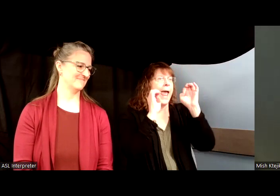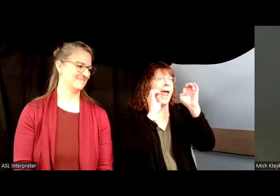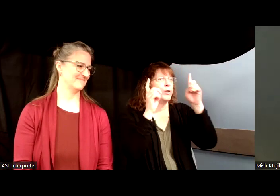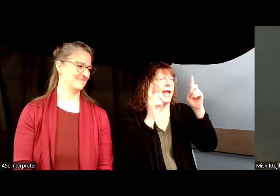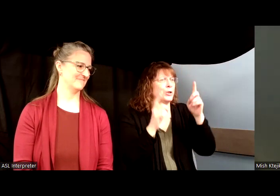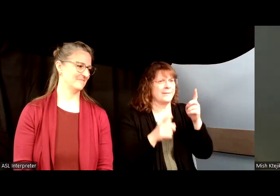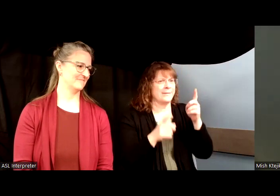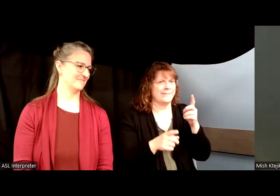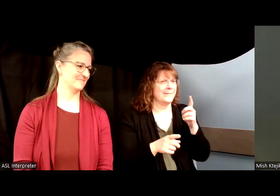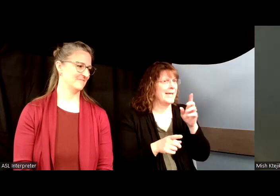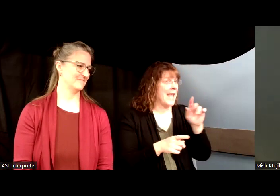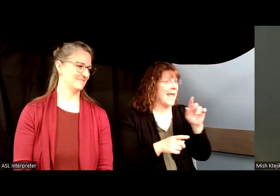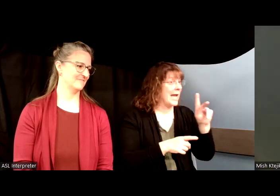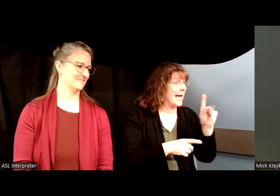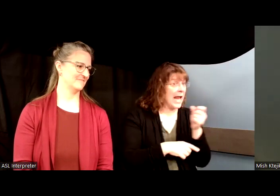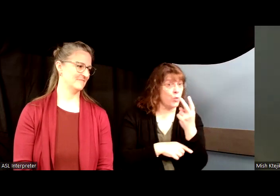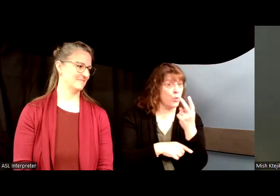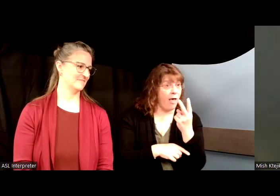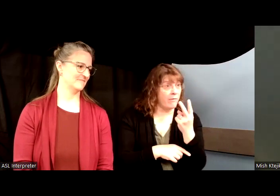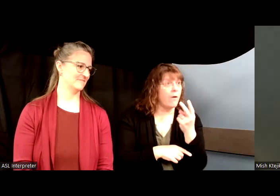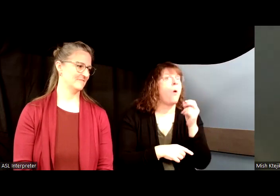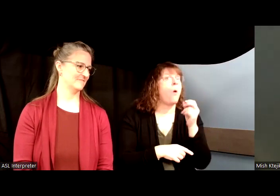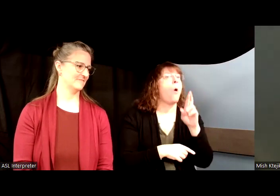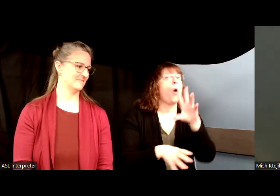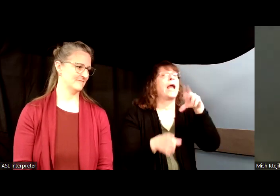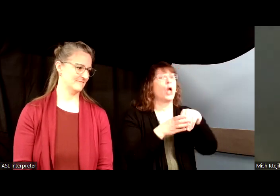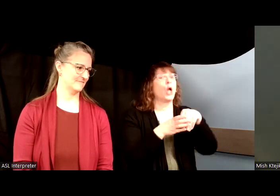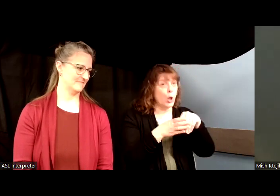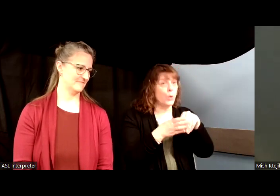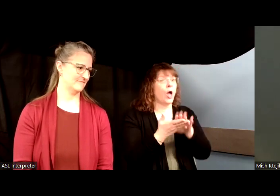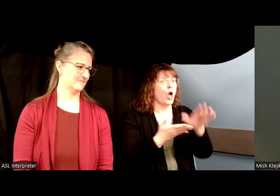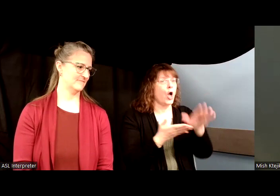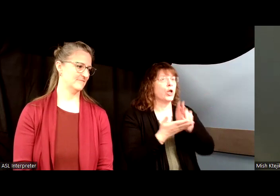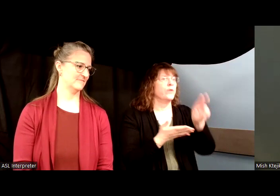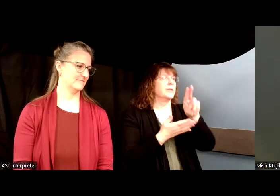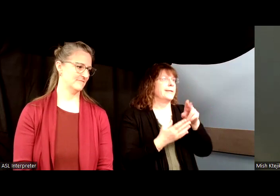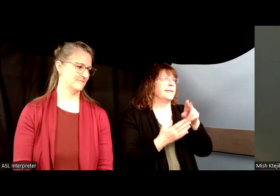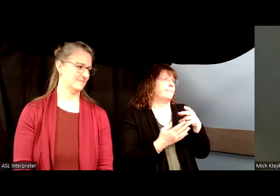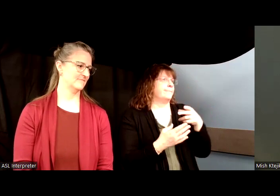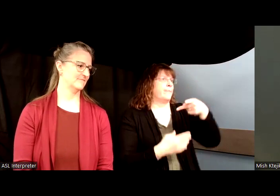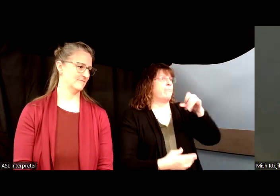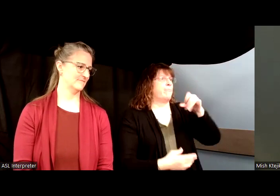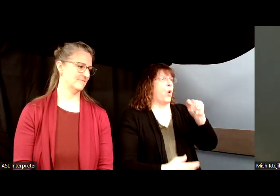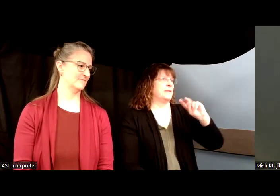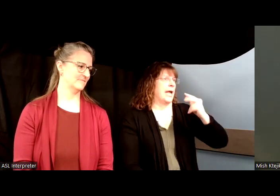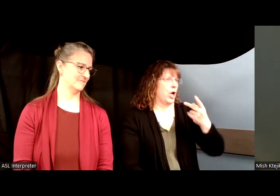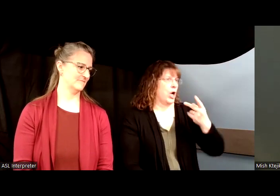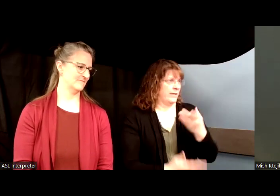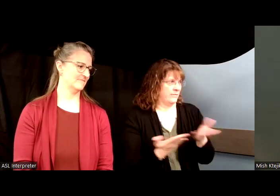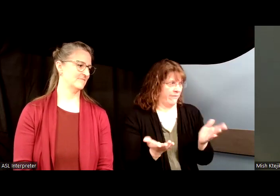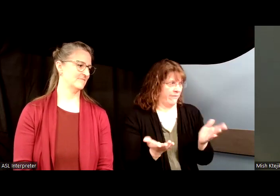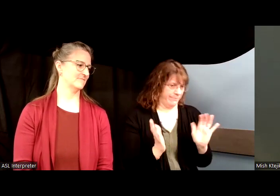clear. For example, the education K through 12 or be inclusive of college and